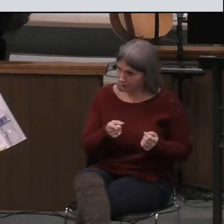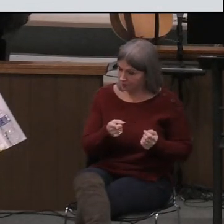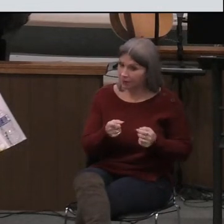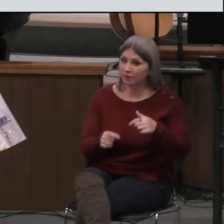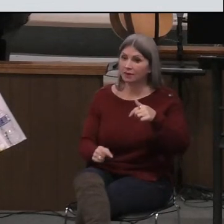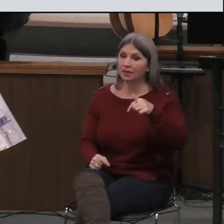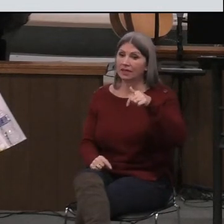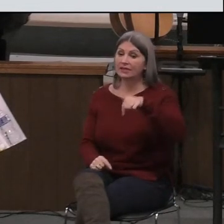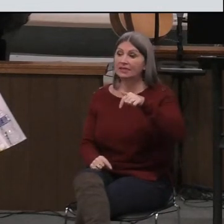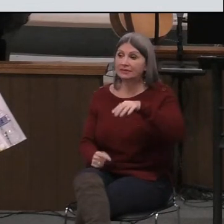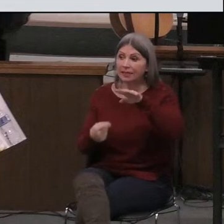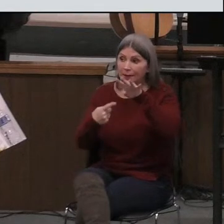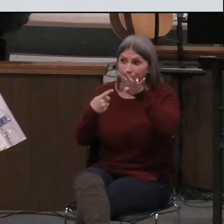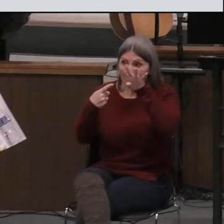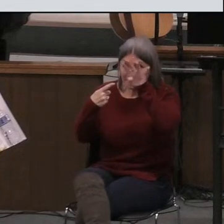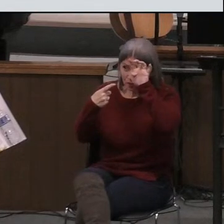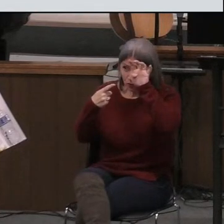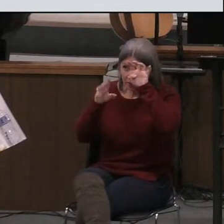This mystery